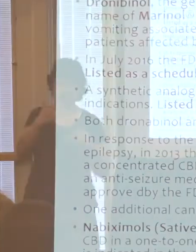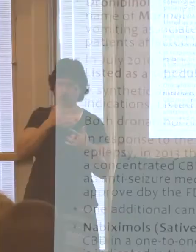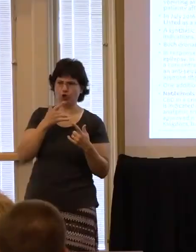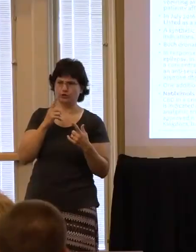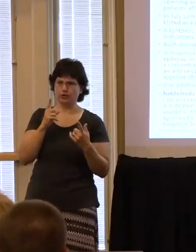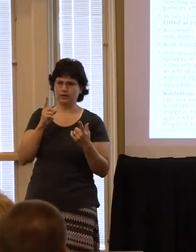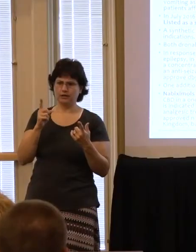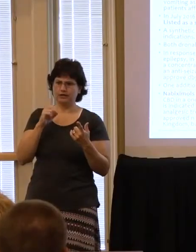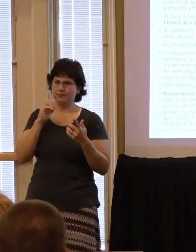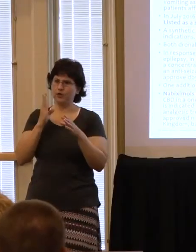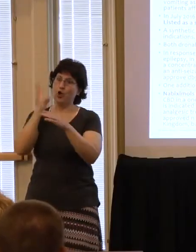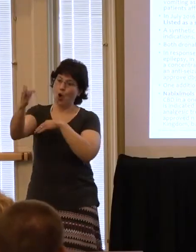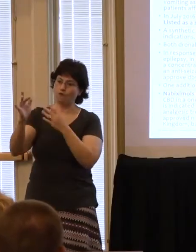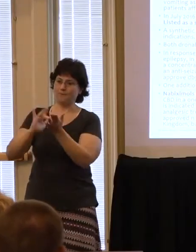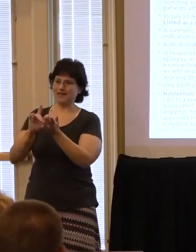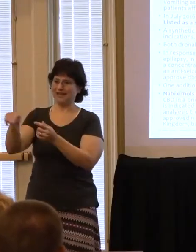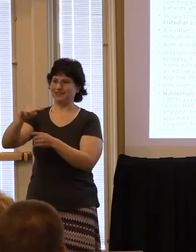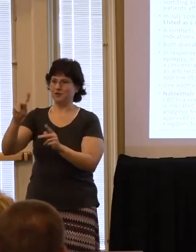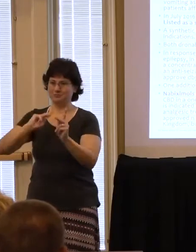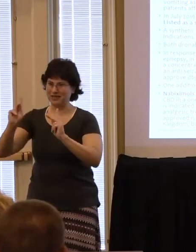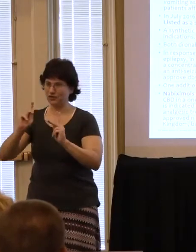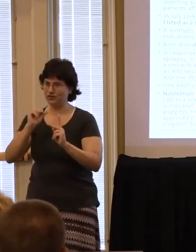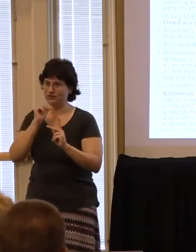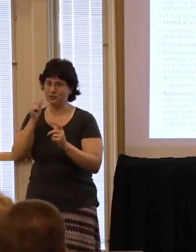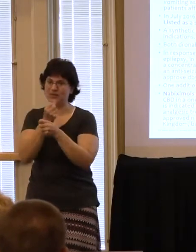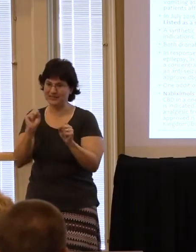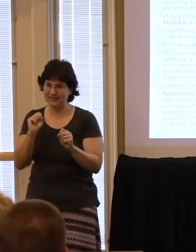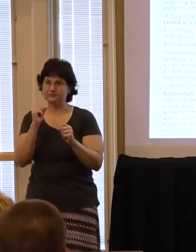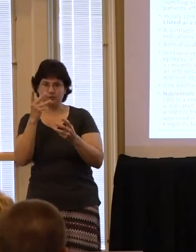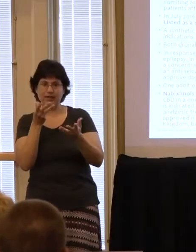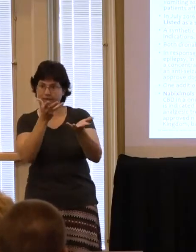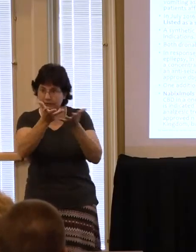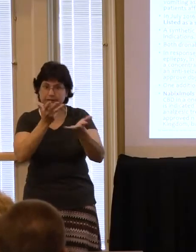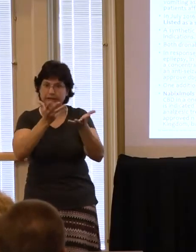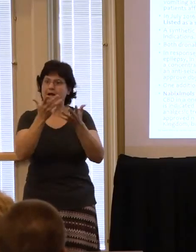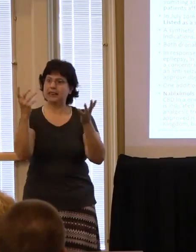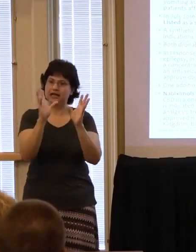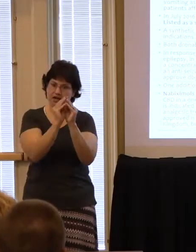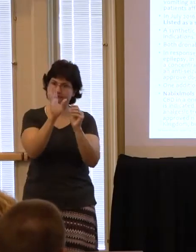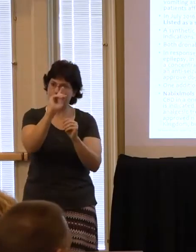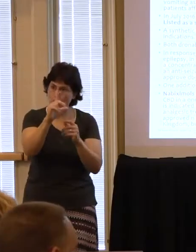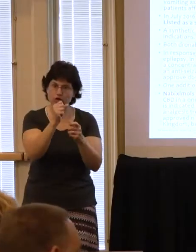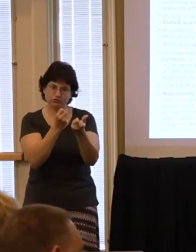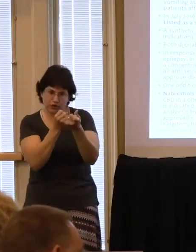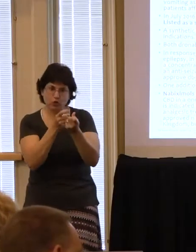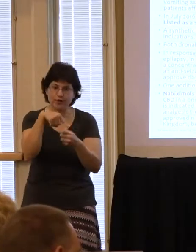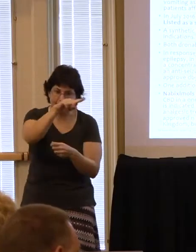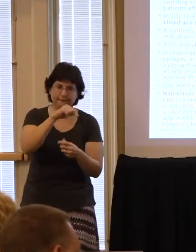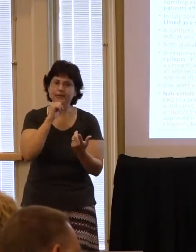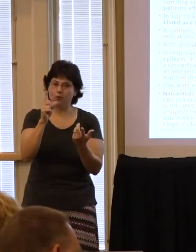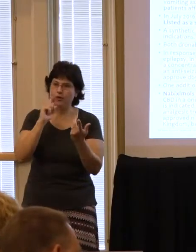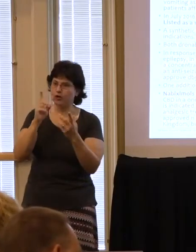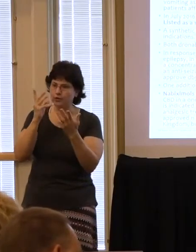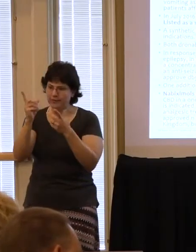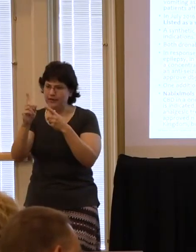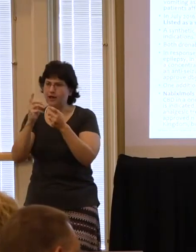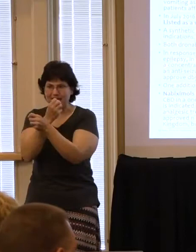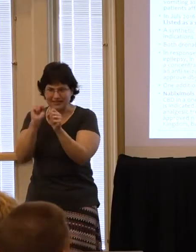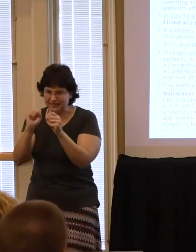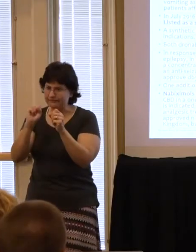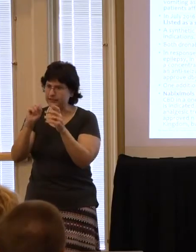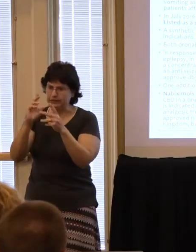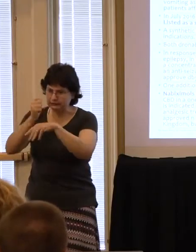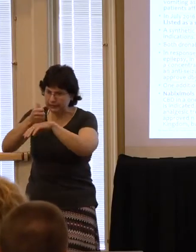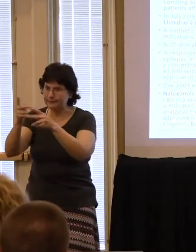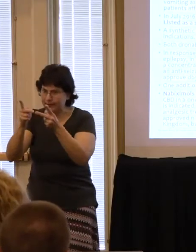were going to totally over-medicate these patients, and it wasn't safe. So we had to really have a lot of conference calls, reassure them we're going to be putting all kinds of safety measures